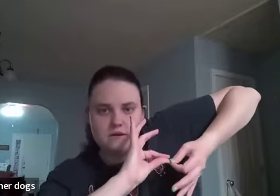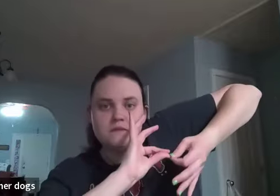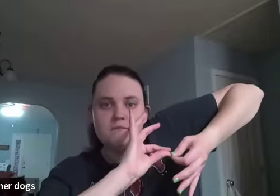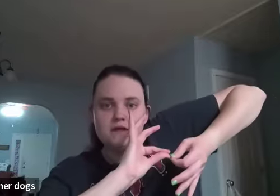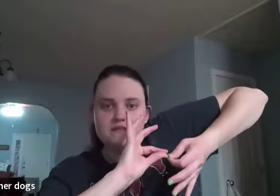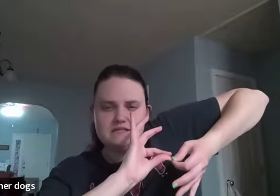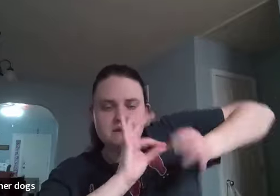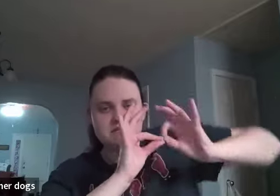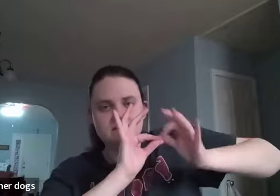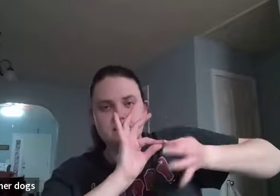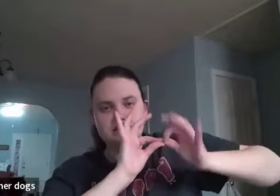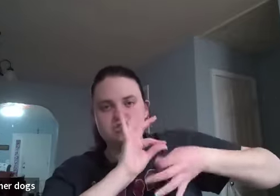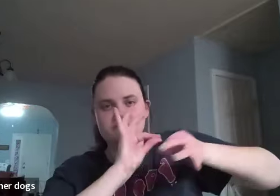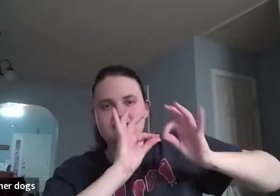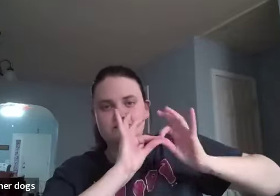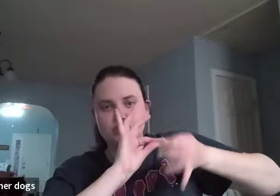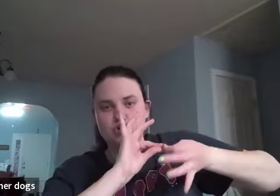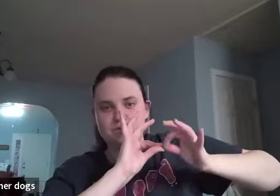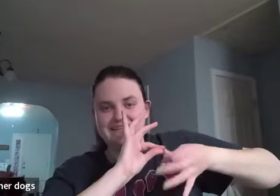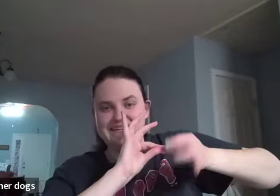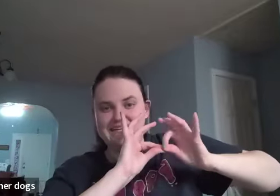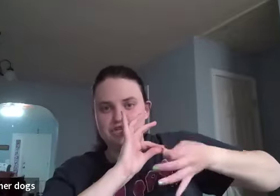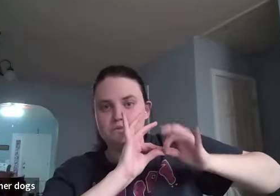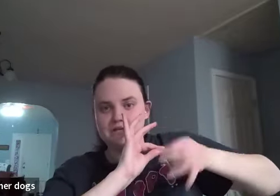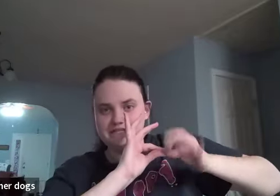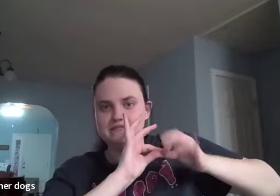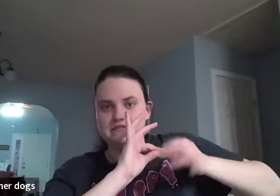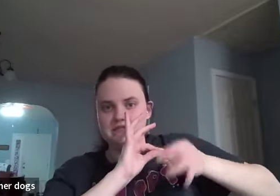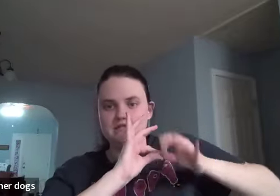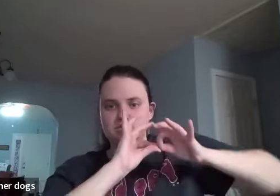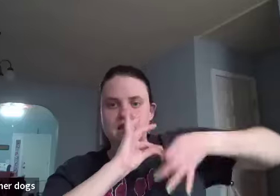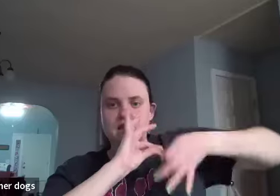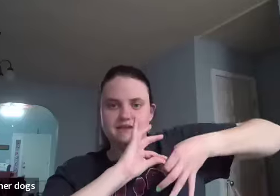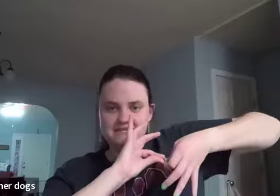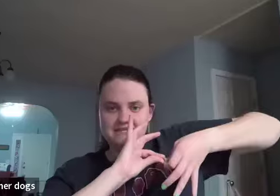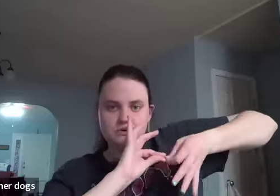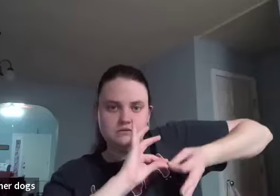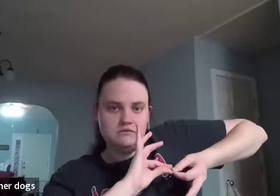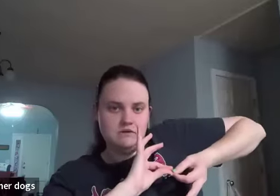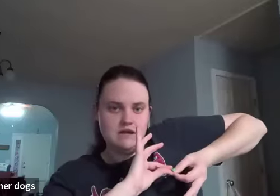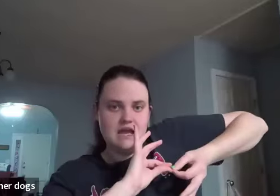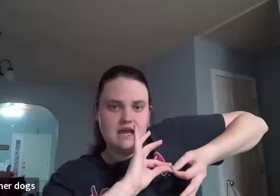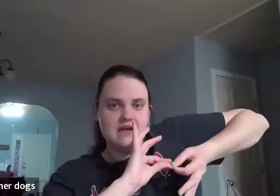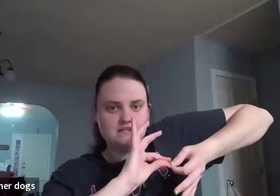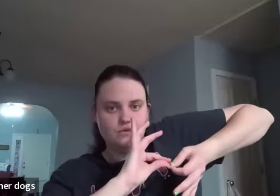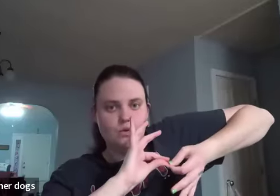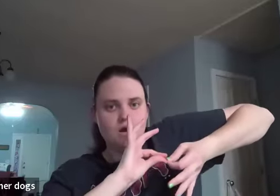this way, but this is basically because it's doing the sign for interpreting, interpret. So it'll have like this symbol, and that's